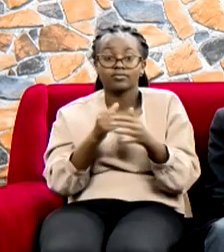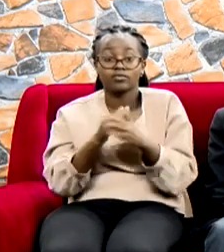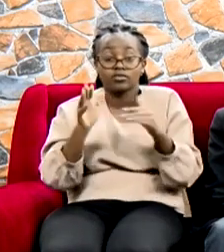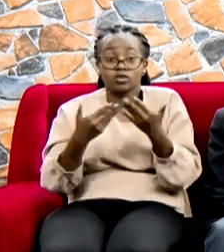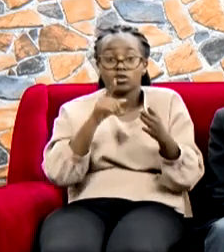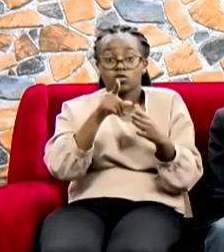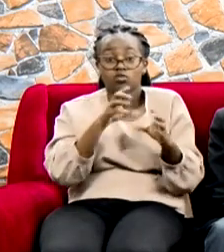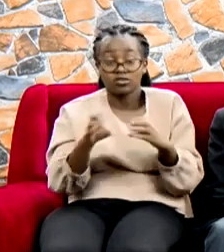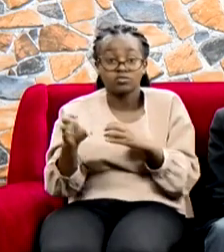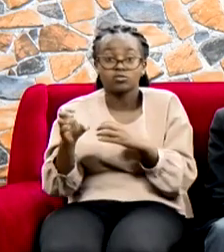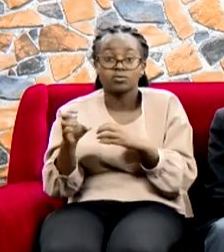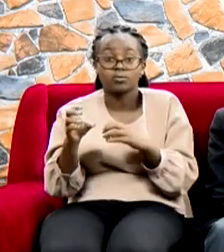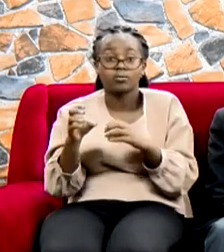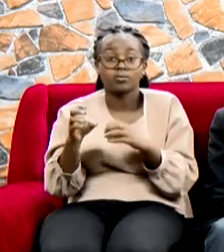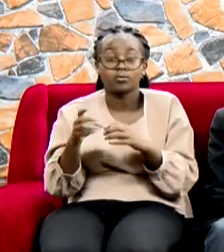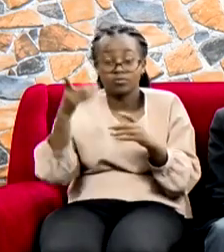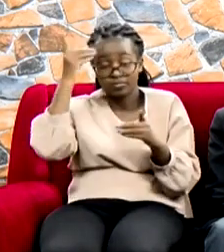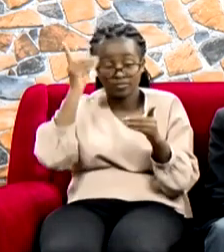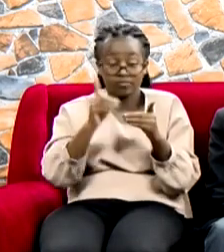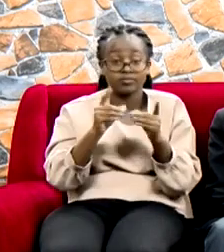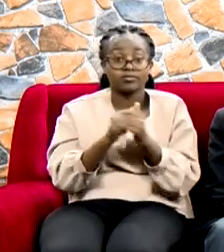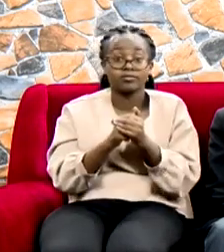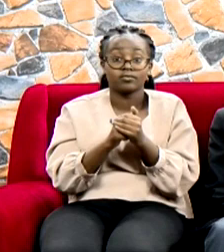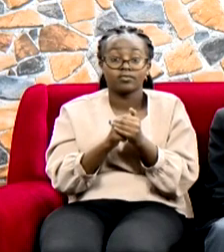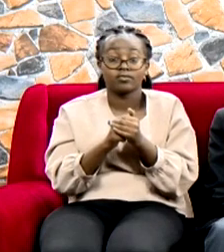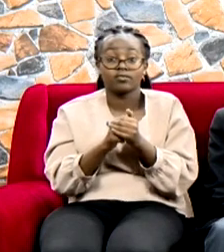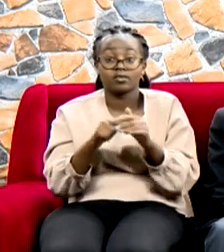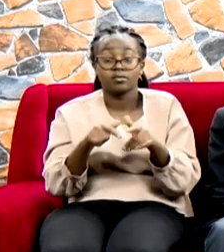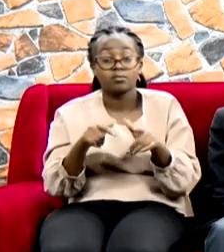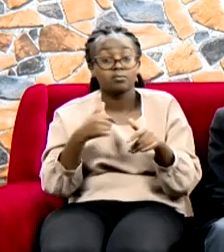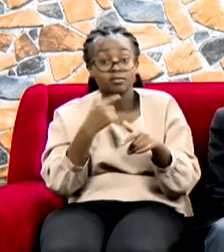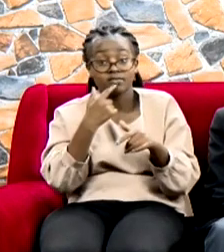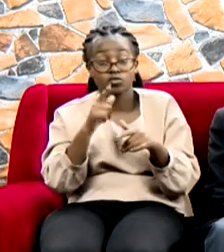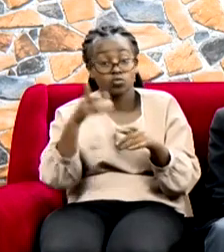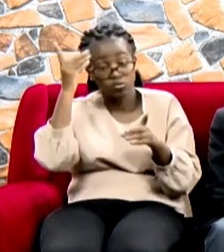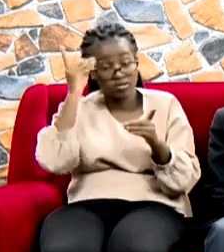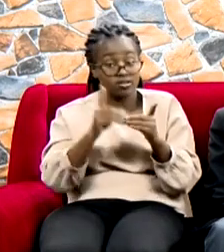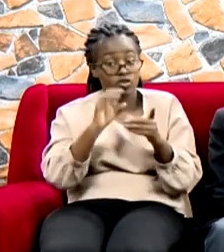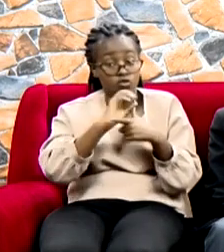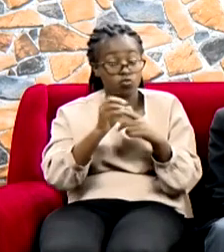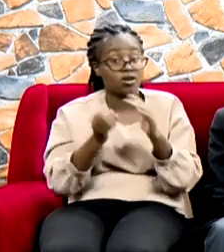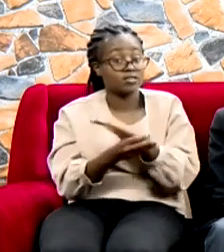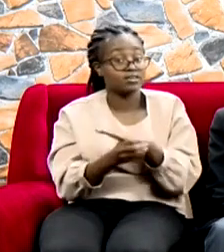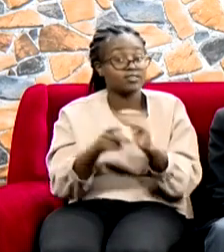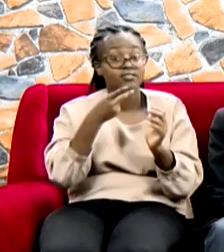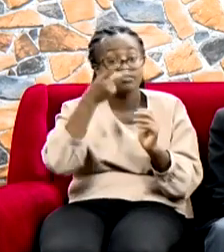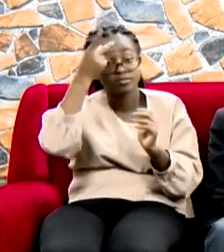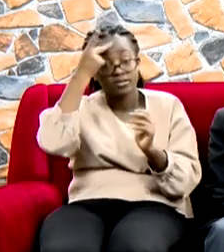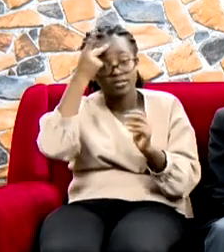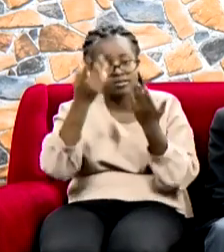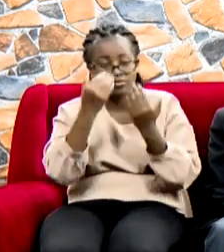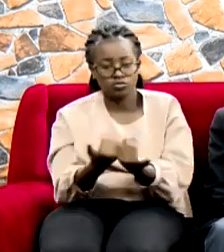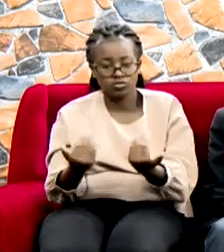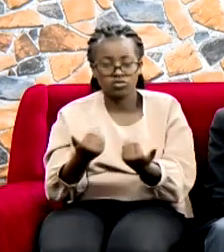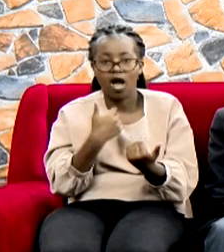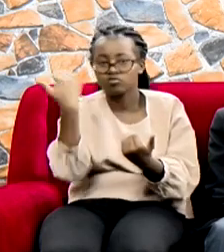how do you decide? I'm assuming you're the one who decides, or you're the one who advises the parent. Like your child